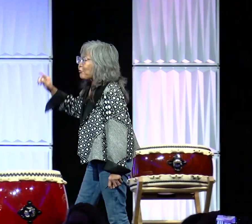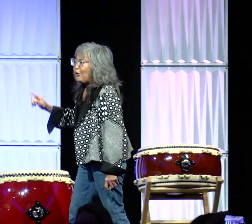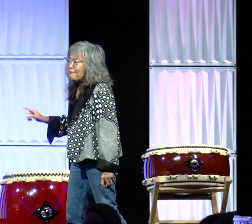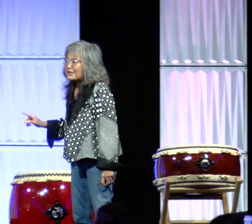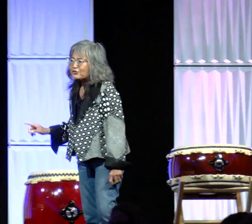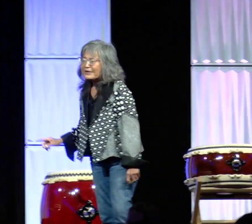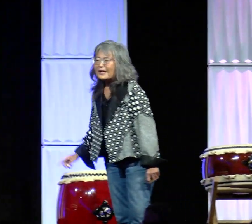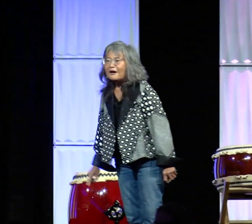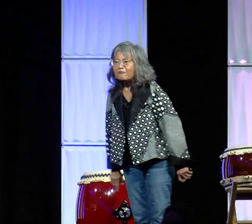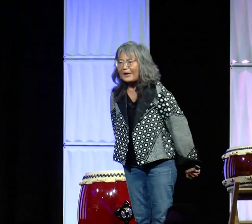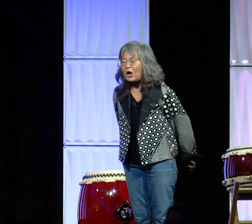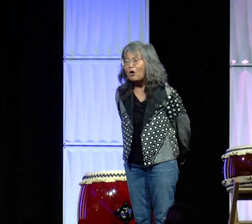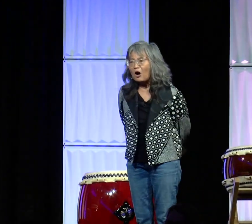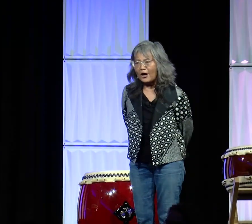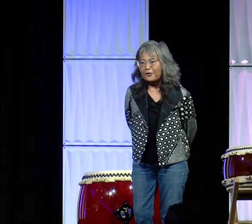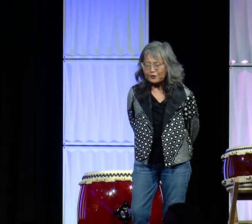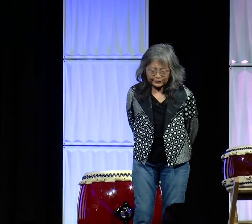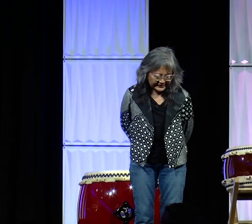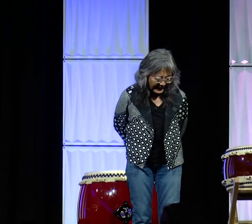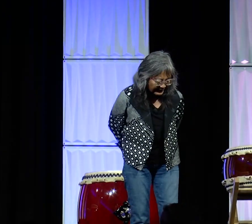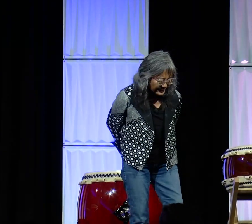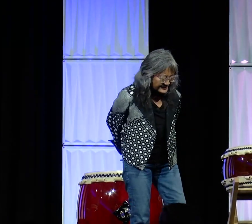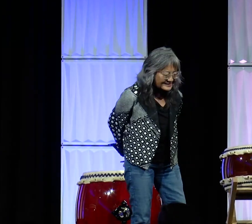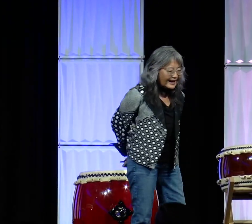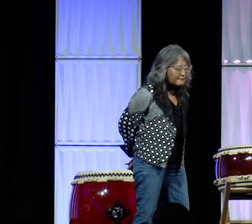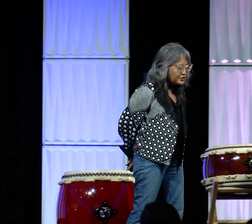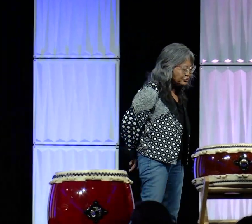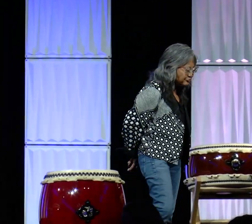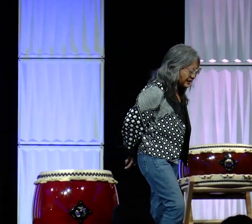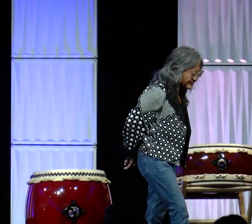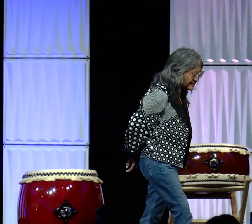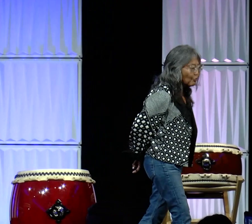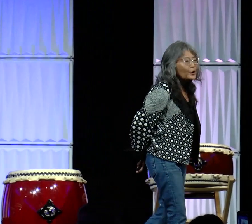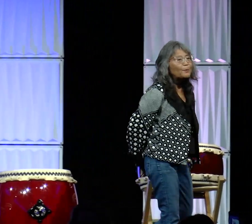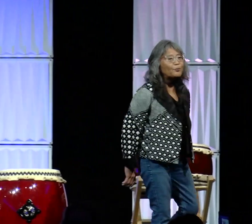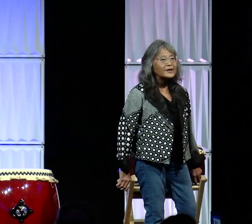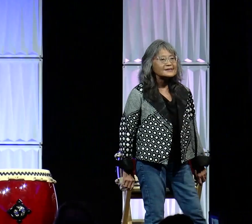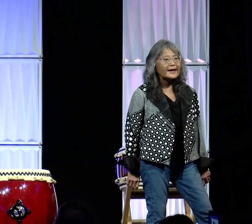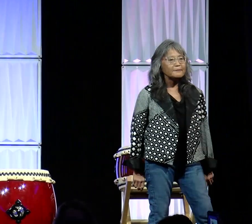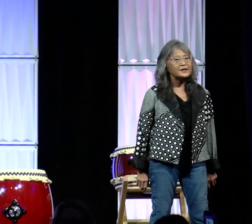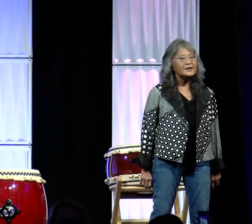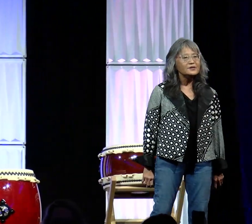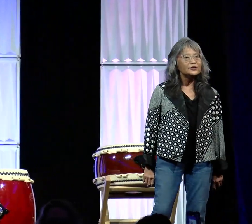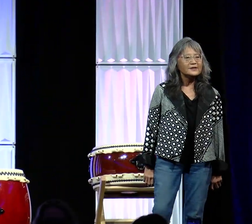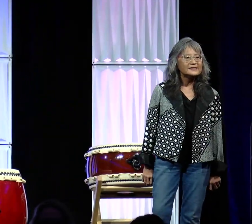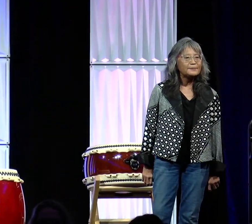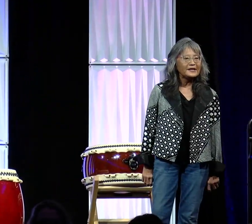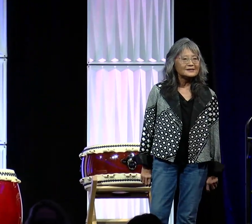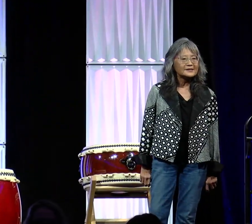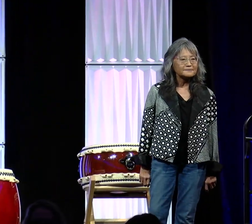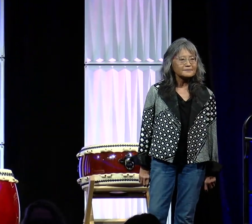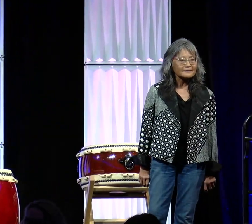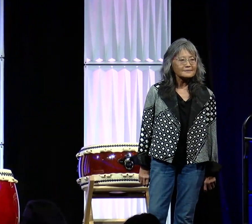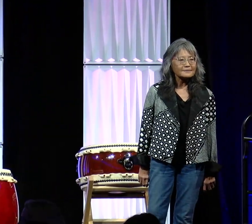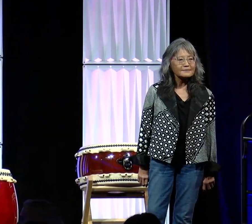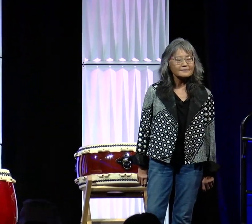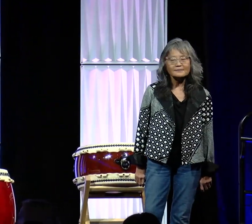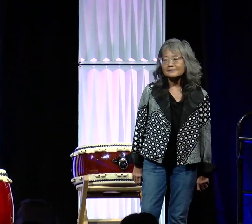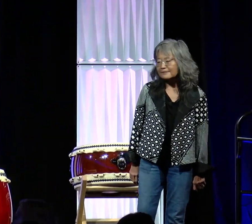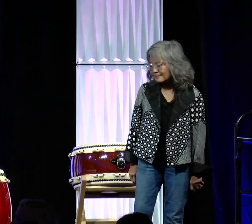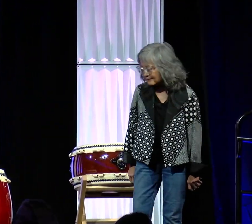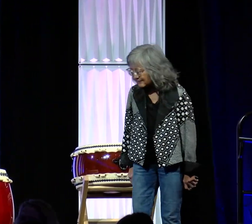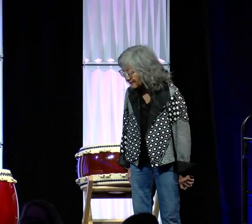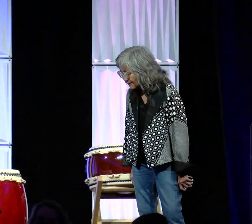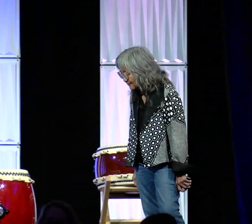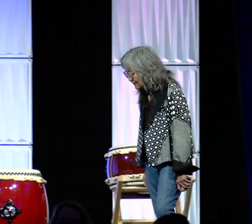We wrote Measuring Love. My co-author's name is Sammy Nunes. I want to bring Sammy into this space.